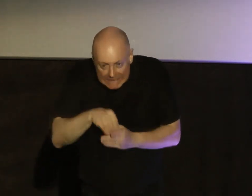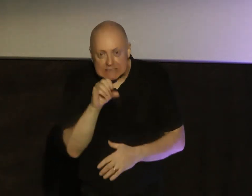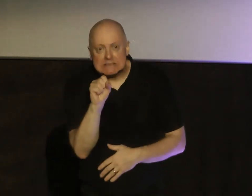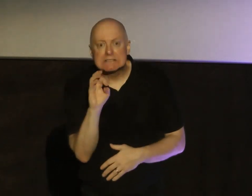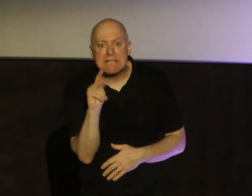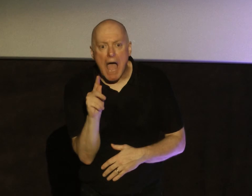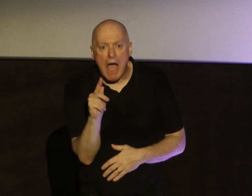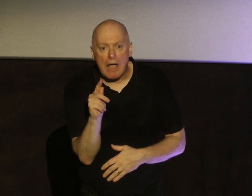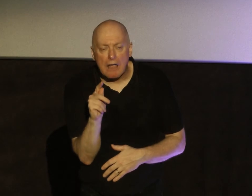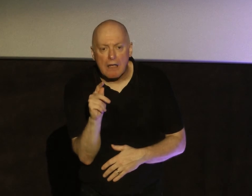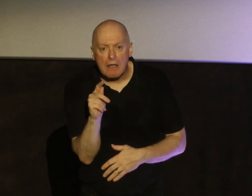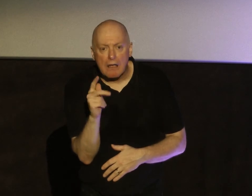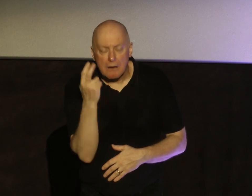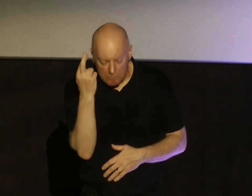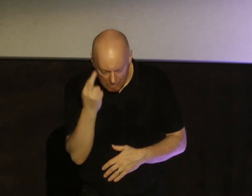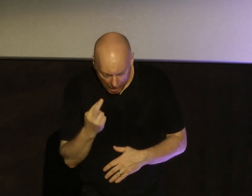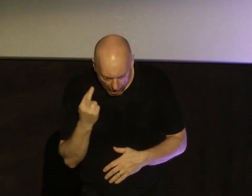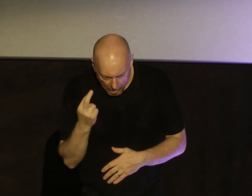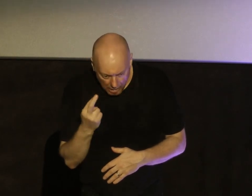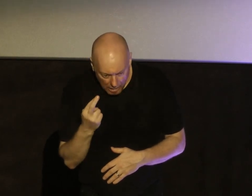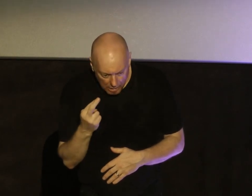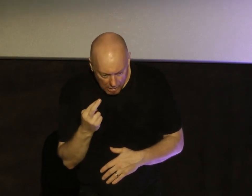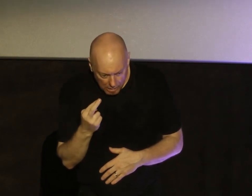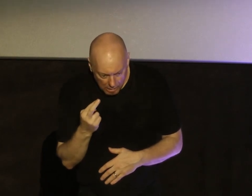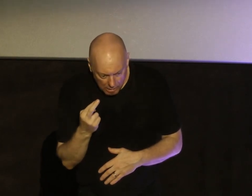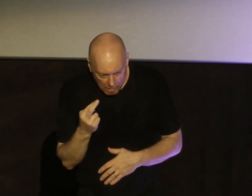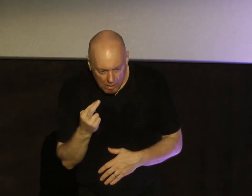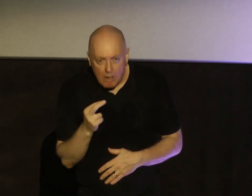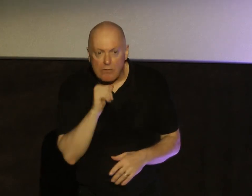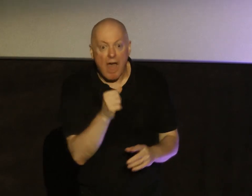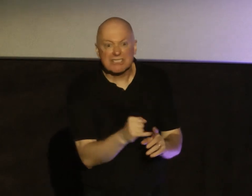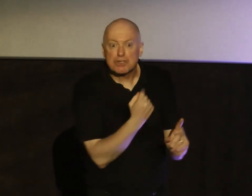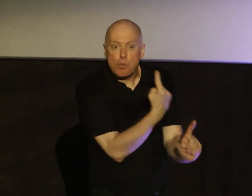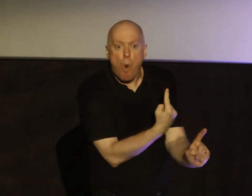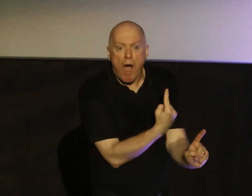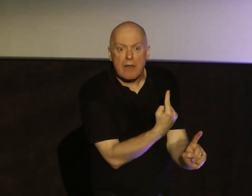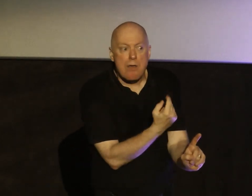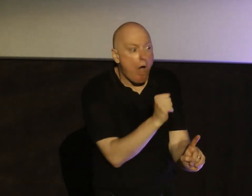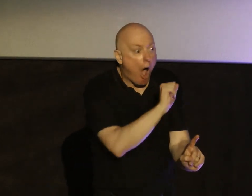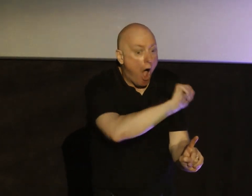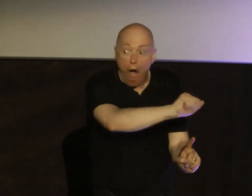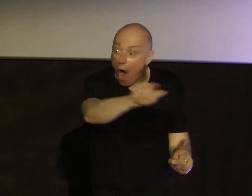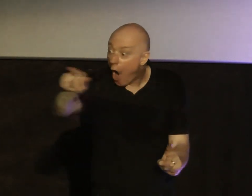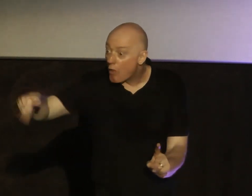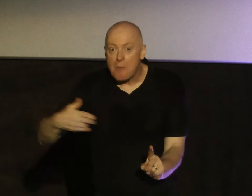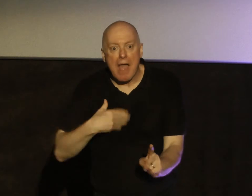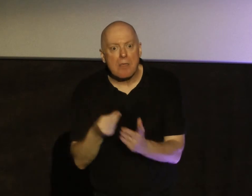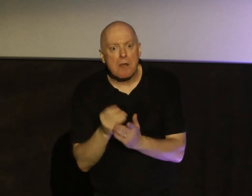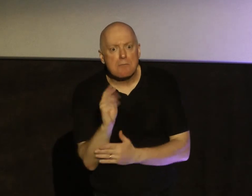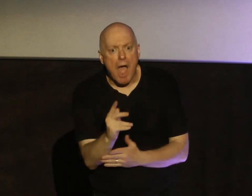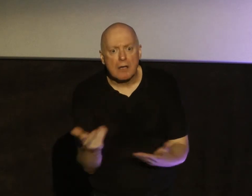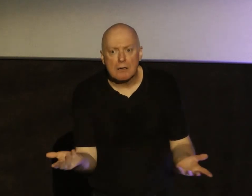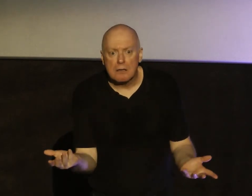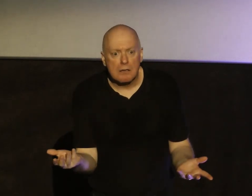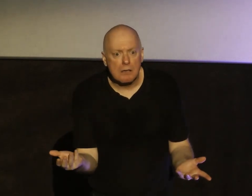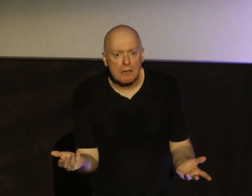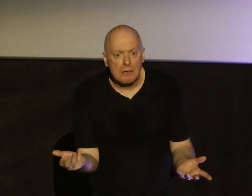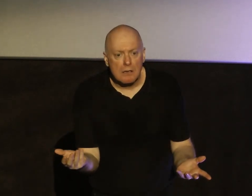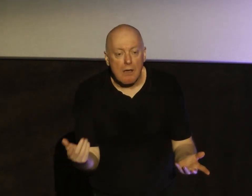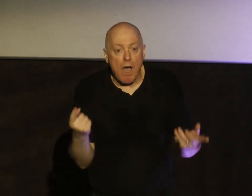So they just realized that not only was the money returned to one of them, the money was returned to all of them. And when they and their